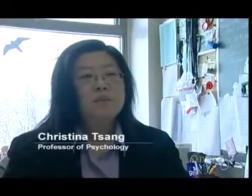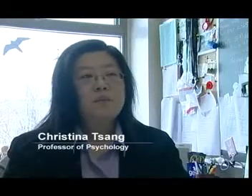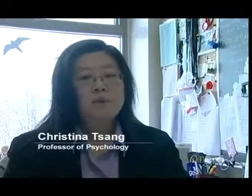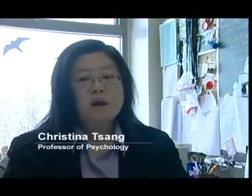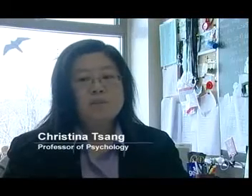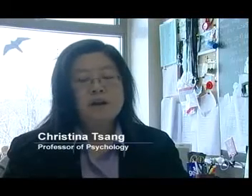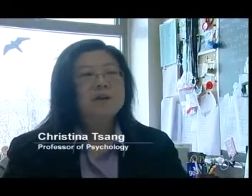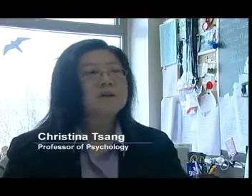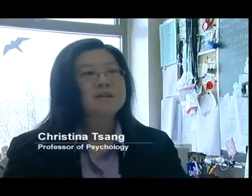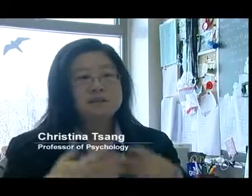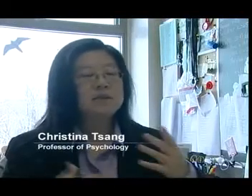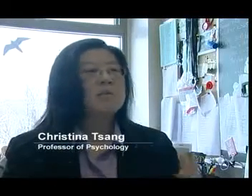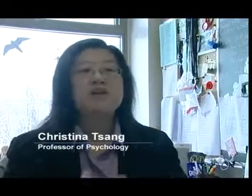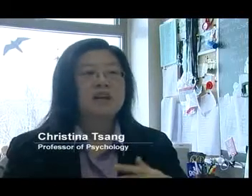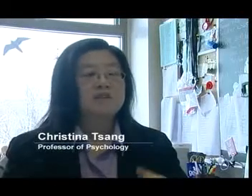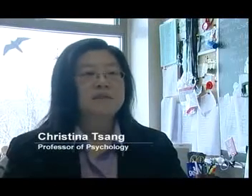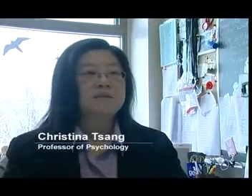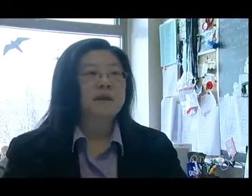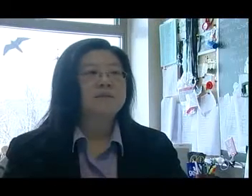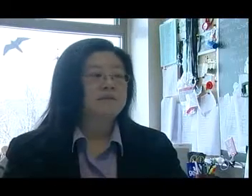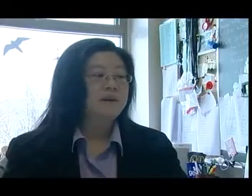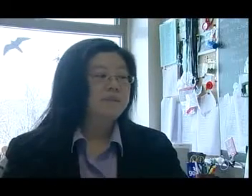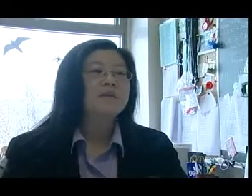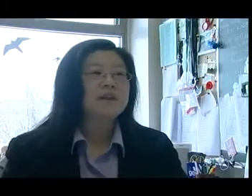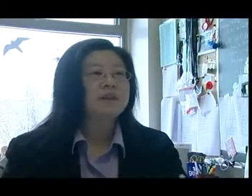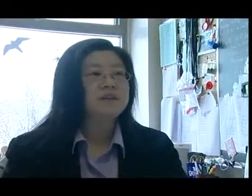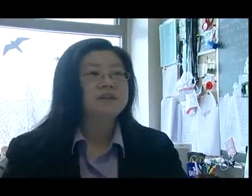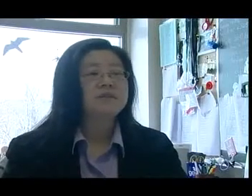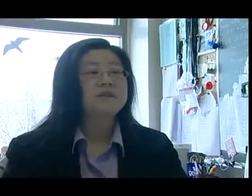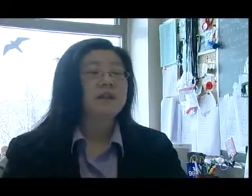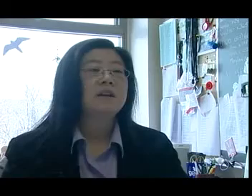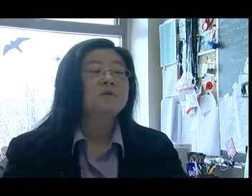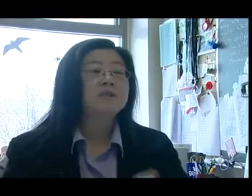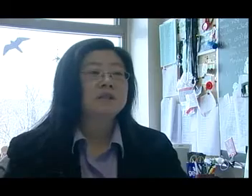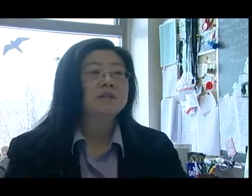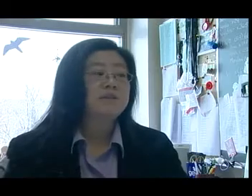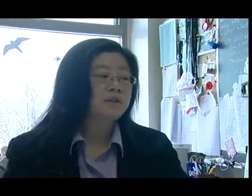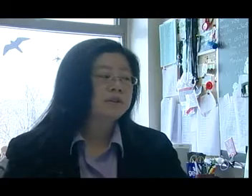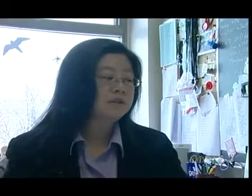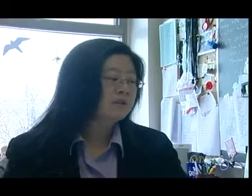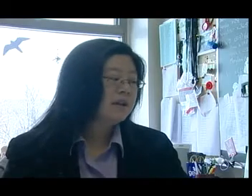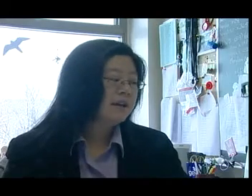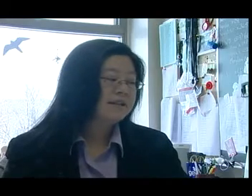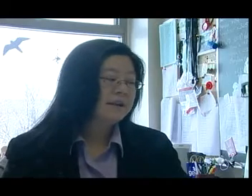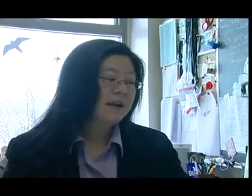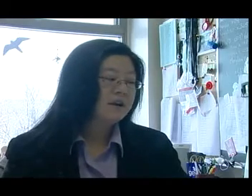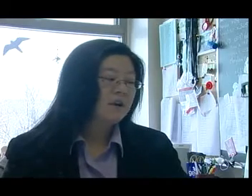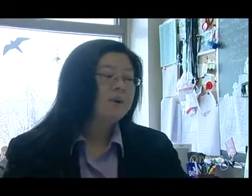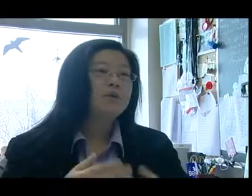think, for why parents and some educators have advocated the use of sign language in very young children is that we know